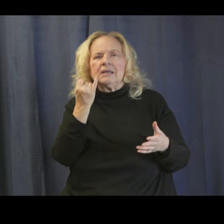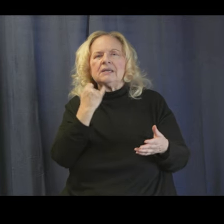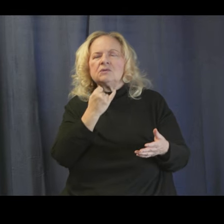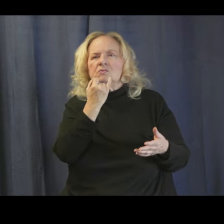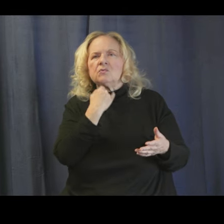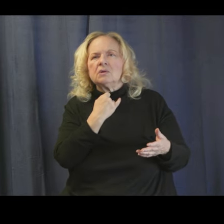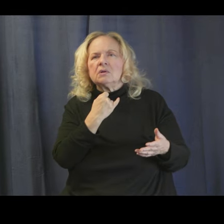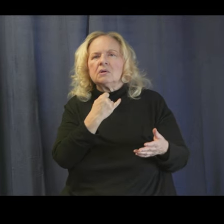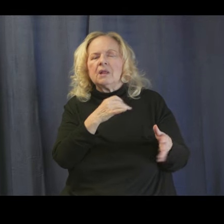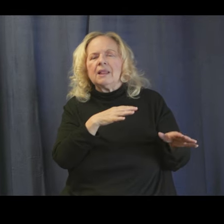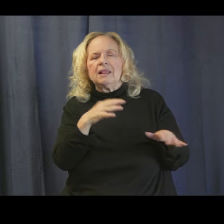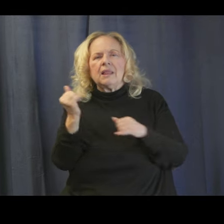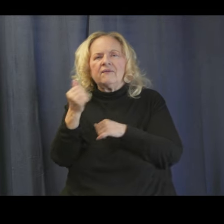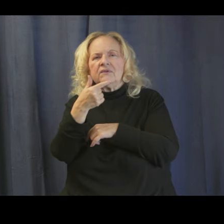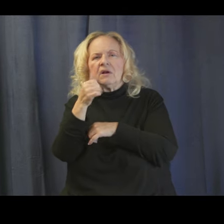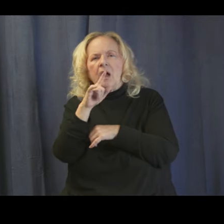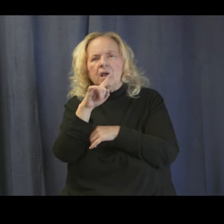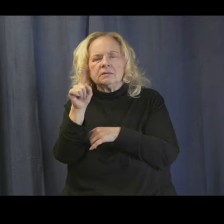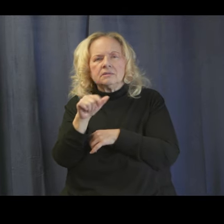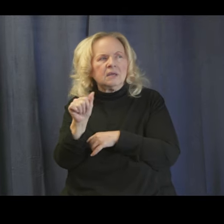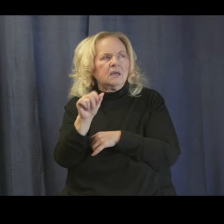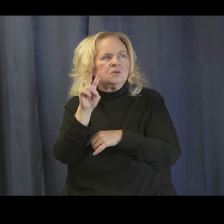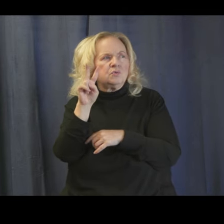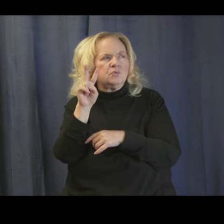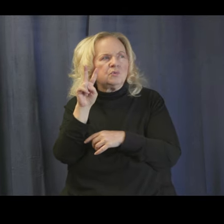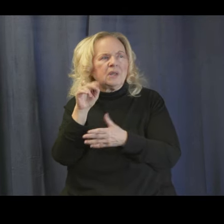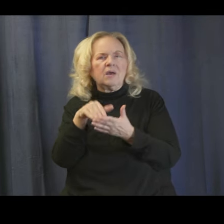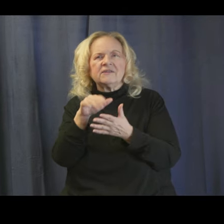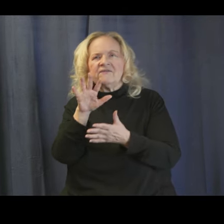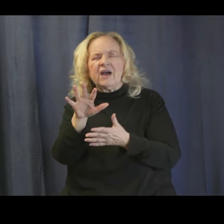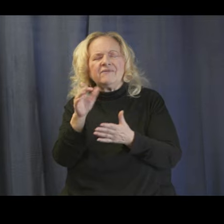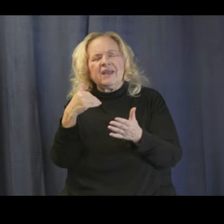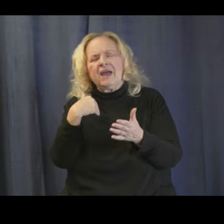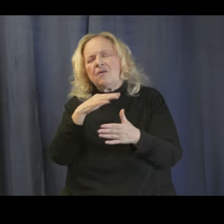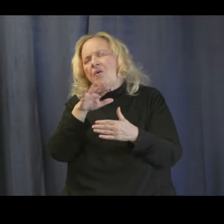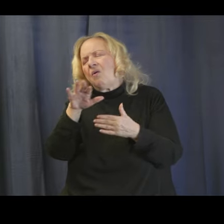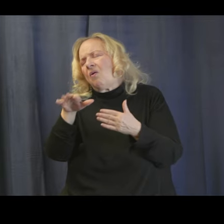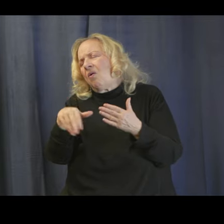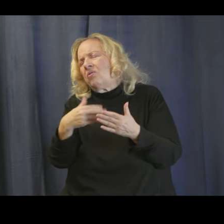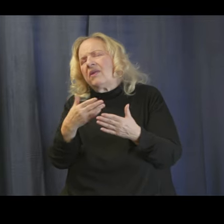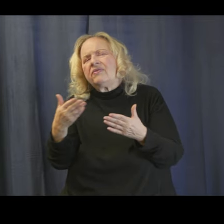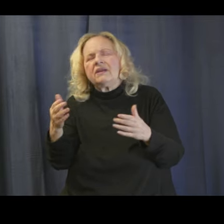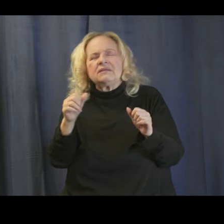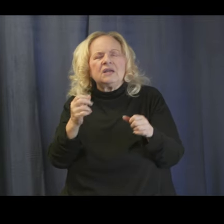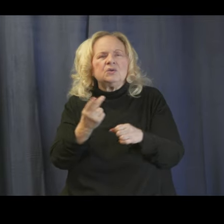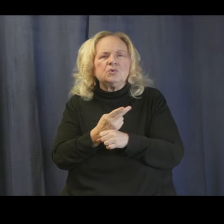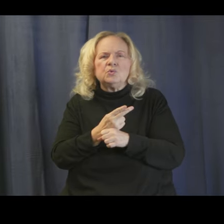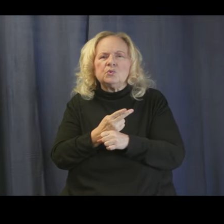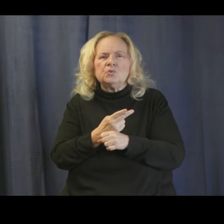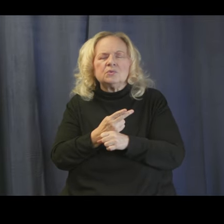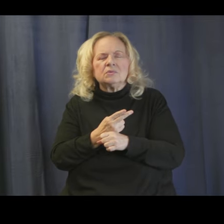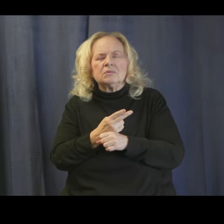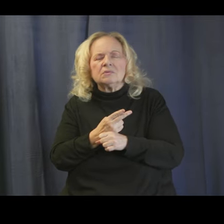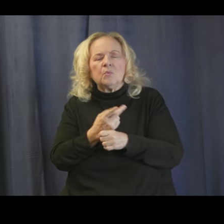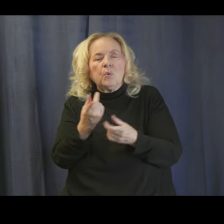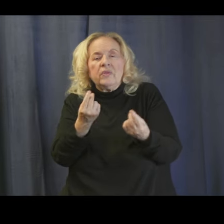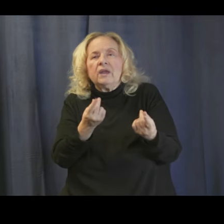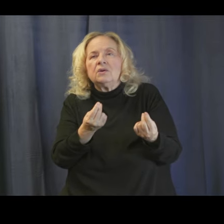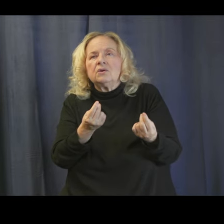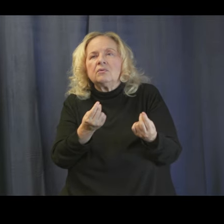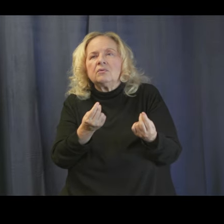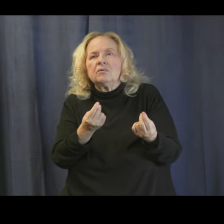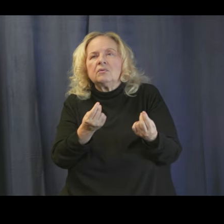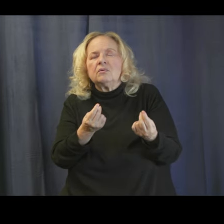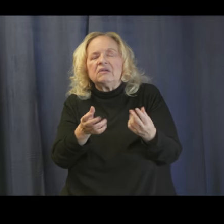when Israel left the Gaza Strip in 2005, they had all of these things that they could use. And what did they